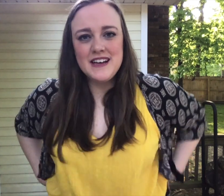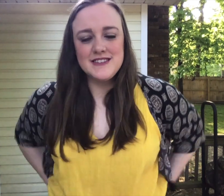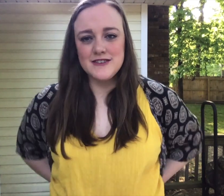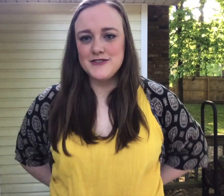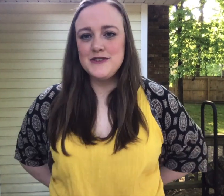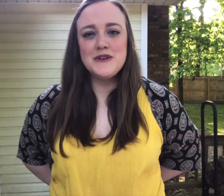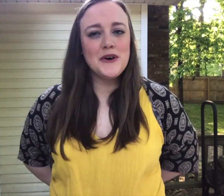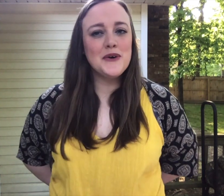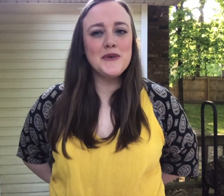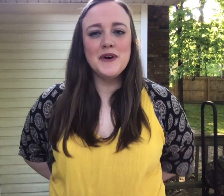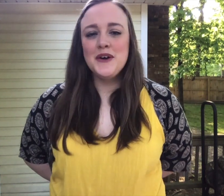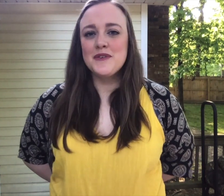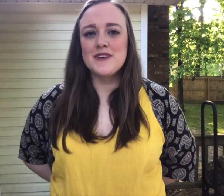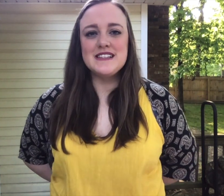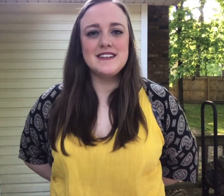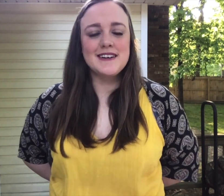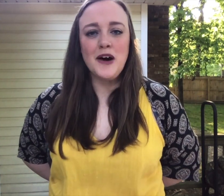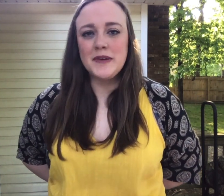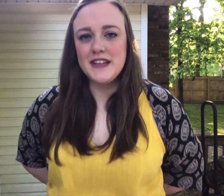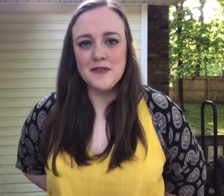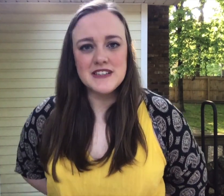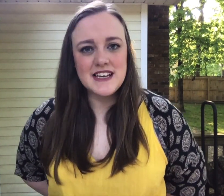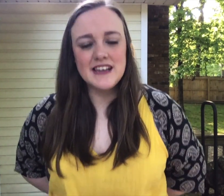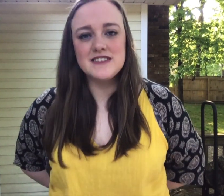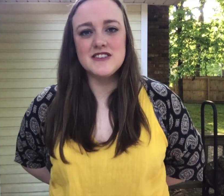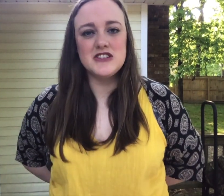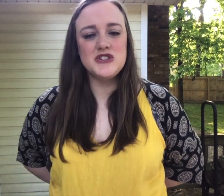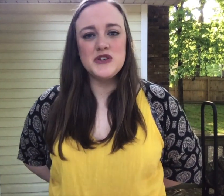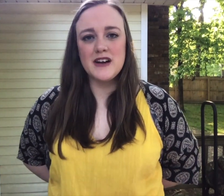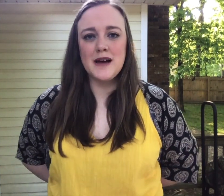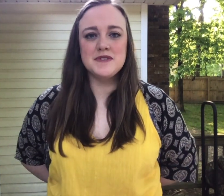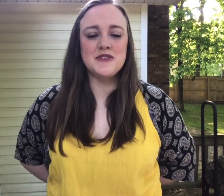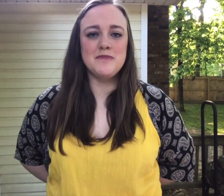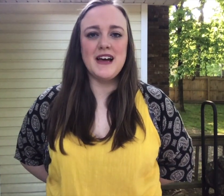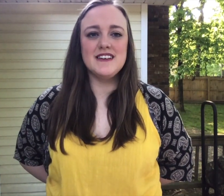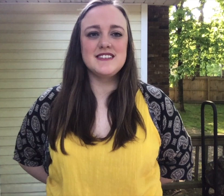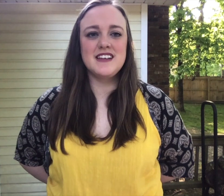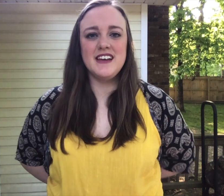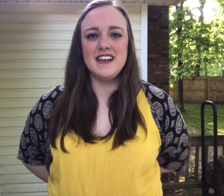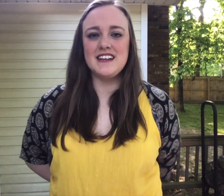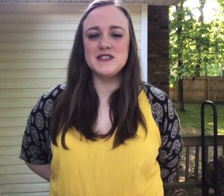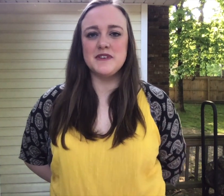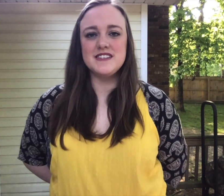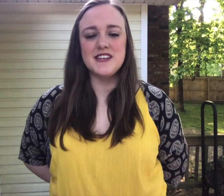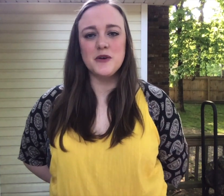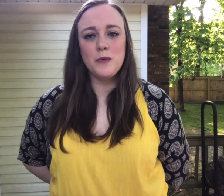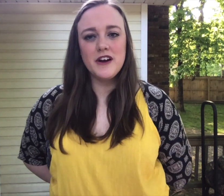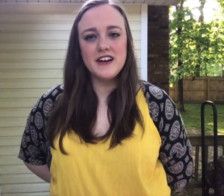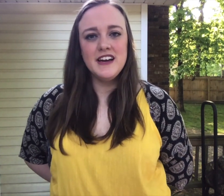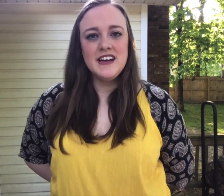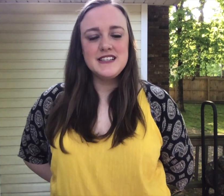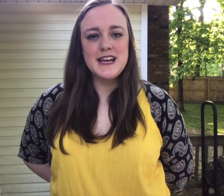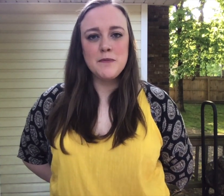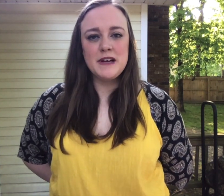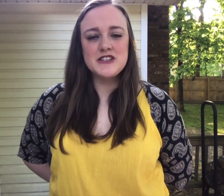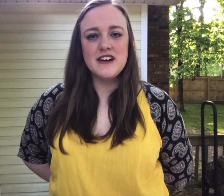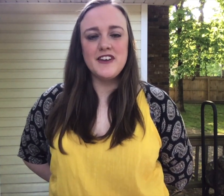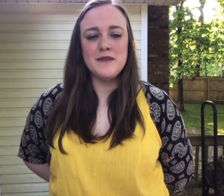There's no reason to copy anyone's answers. Just do your absolute best, and I just want to see your work. Take a picture of it and